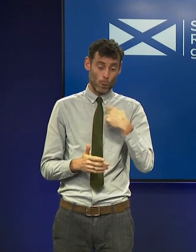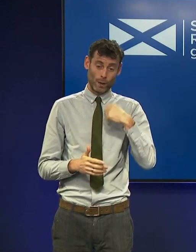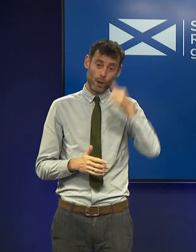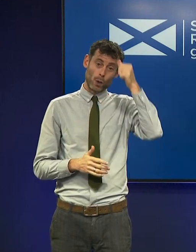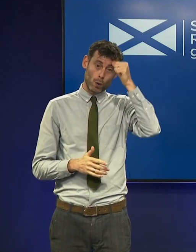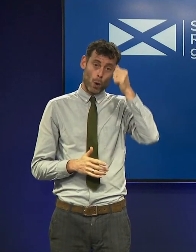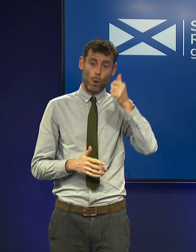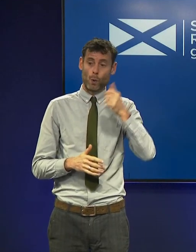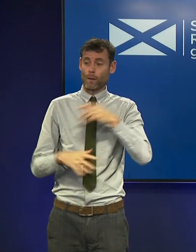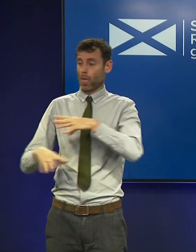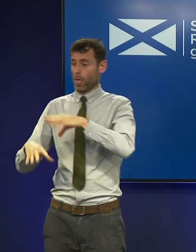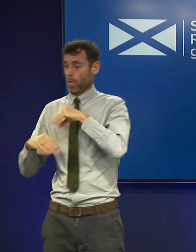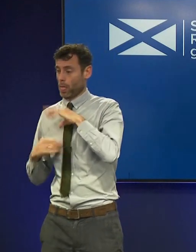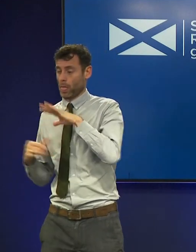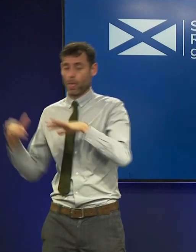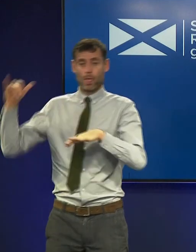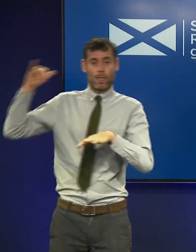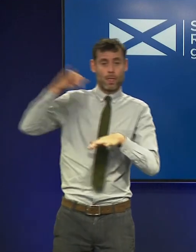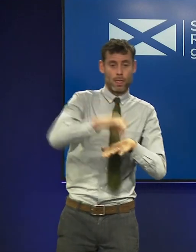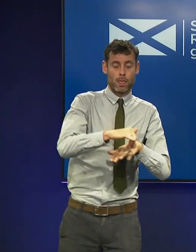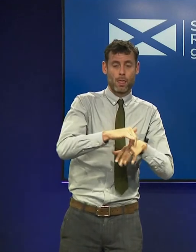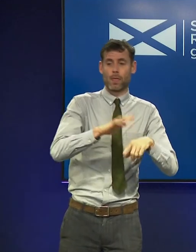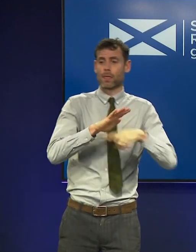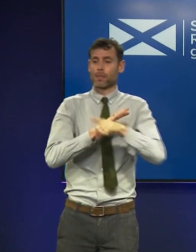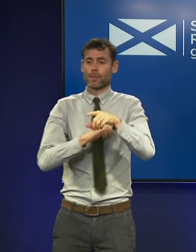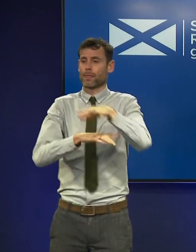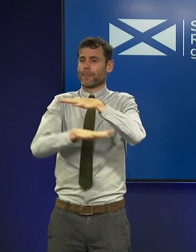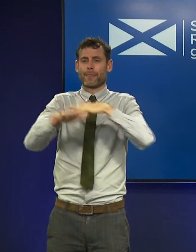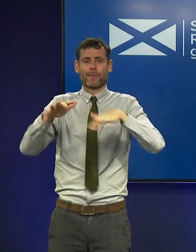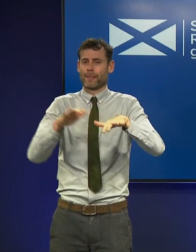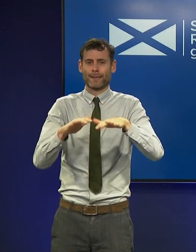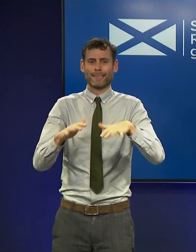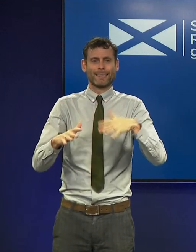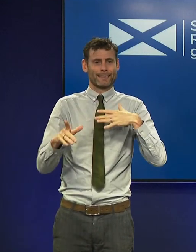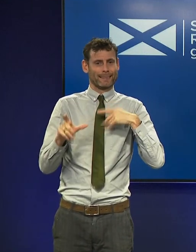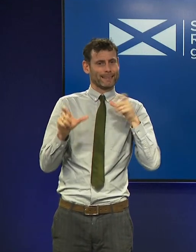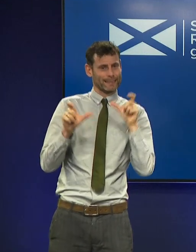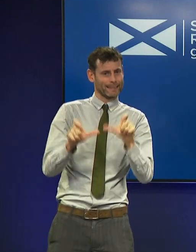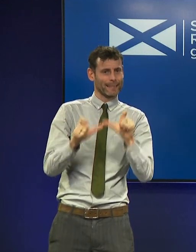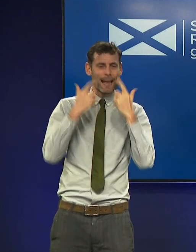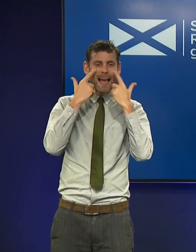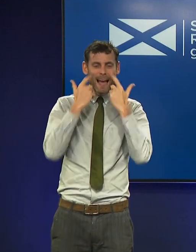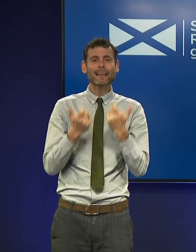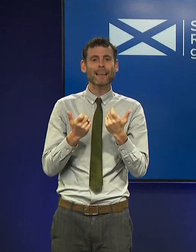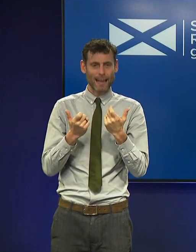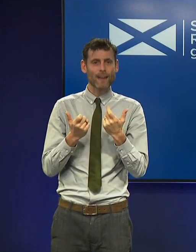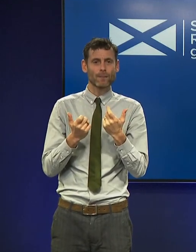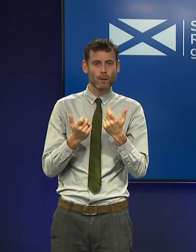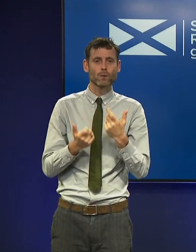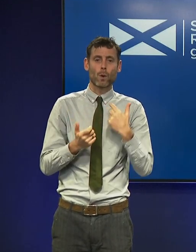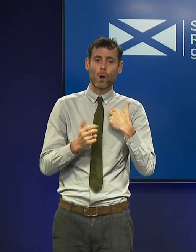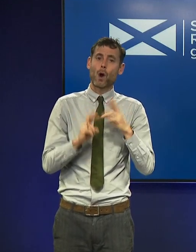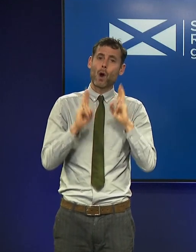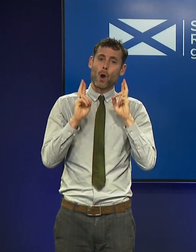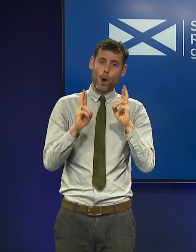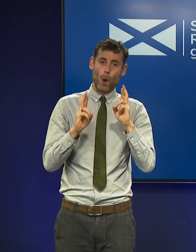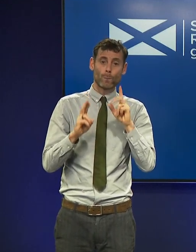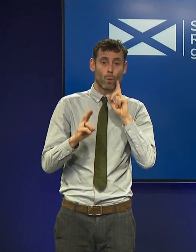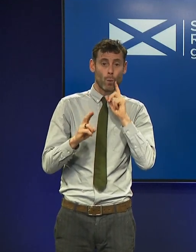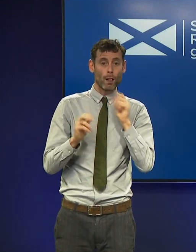But we'll continue to wait and see what the response to that is, and hopefully we'll have some positive